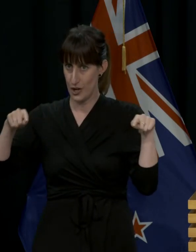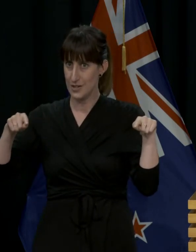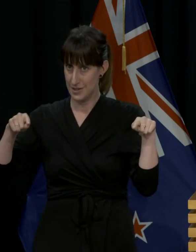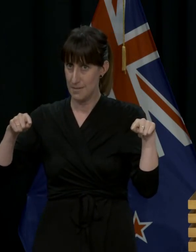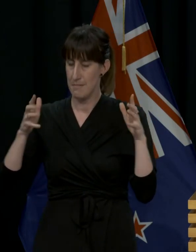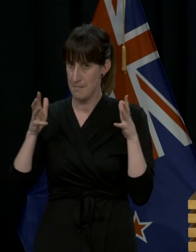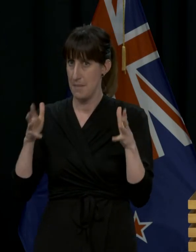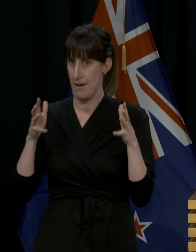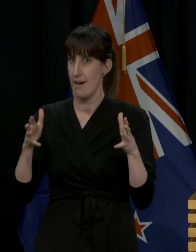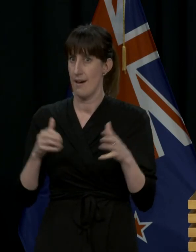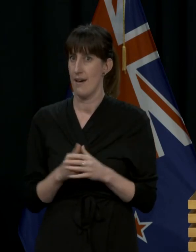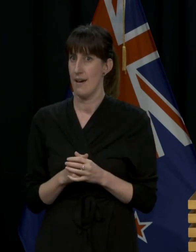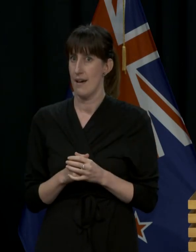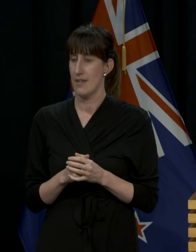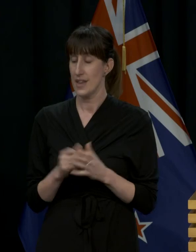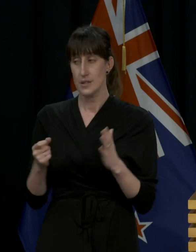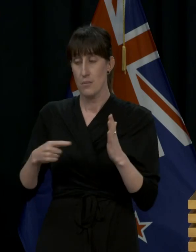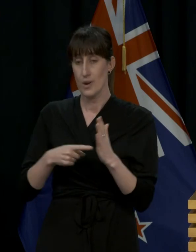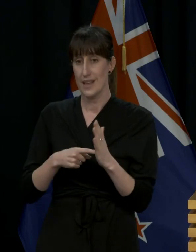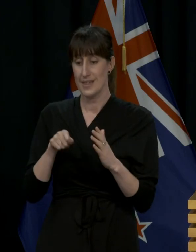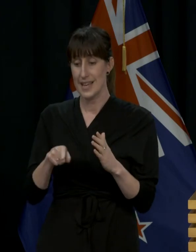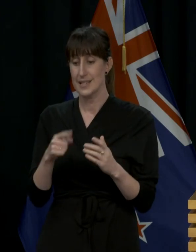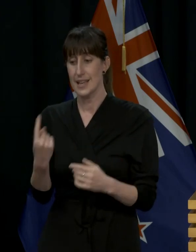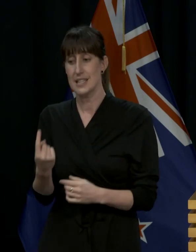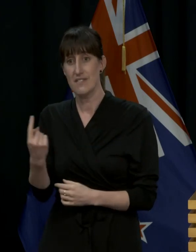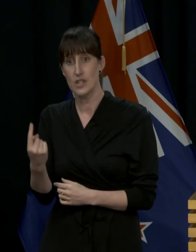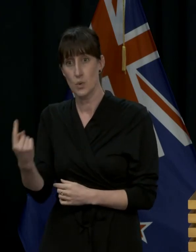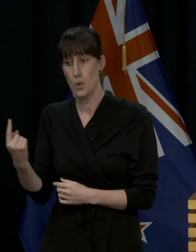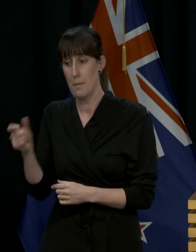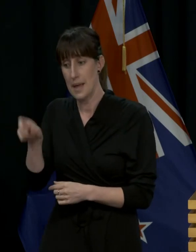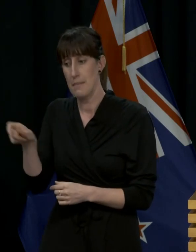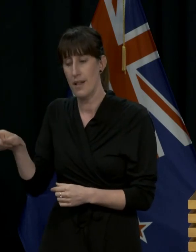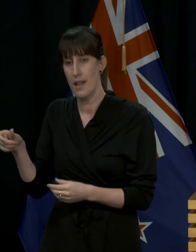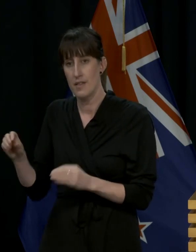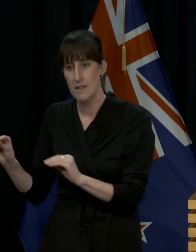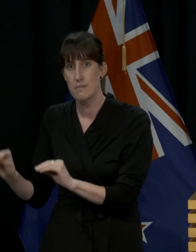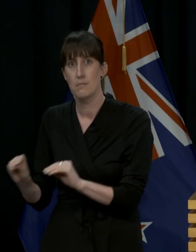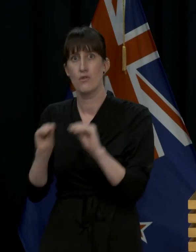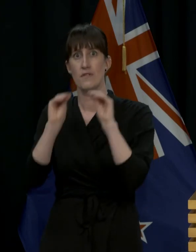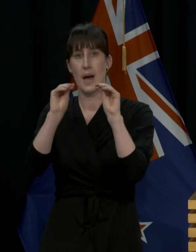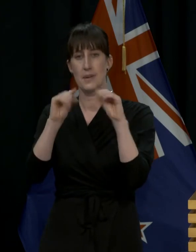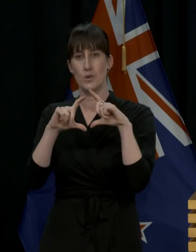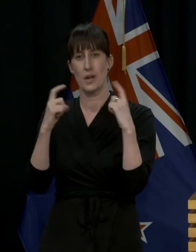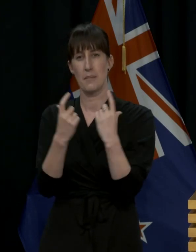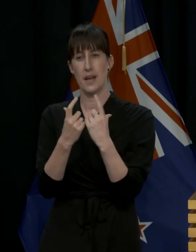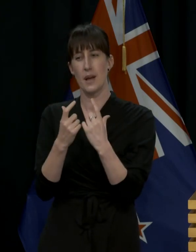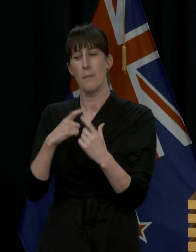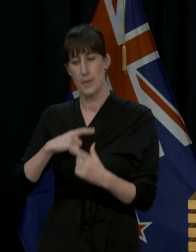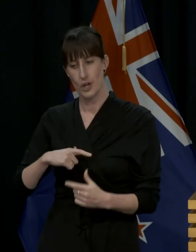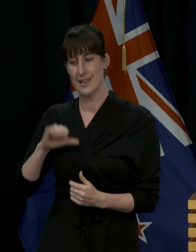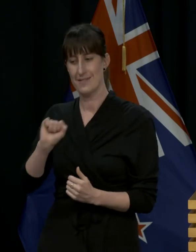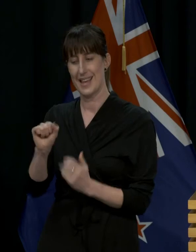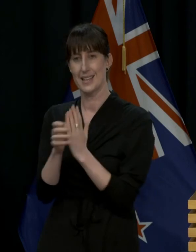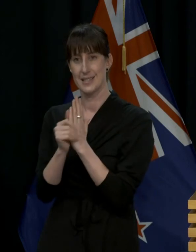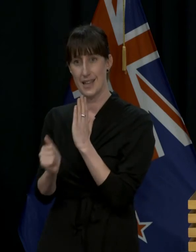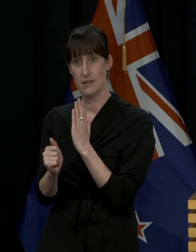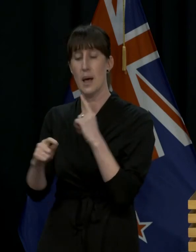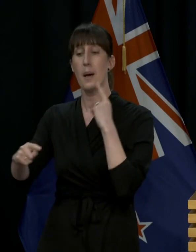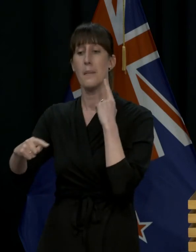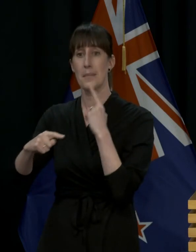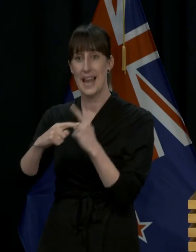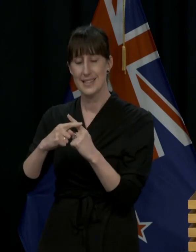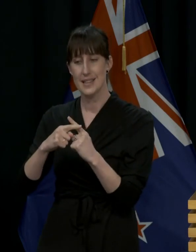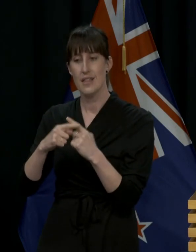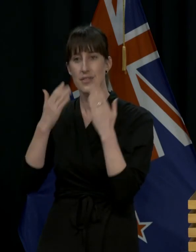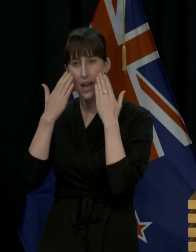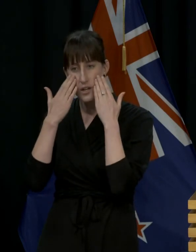know, these are individuals who have been promoted for what they bring to this cabinet. They also reflect the New Zealand that elected them.